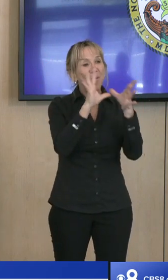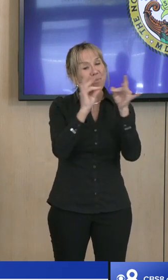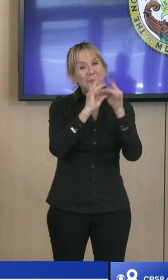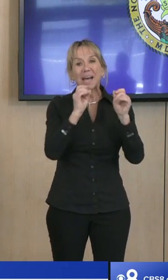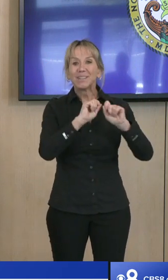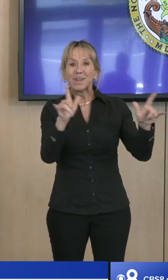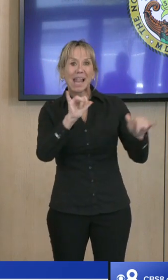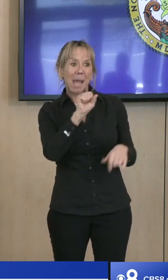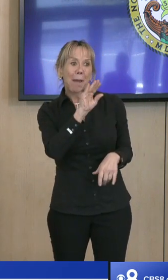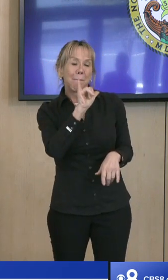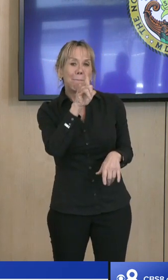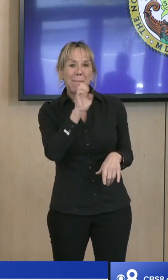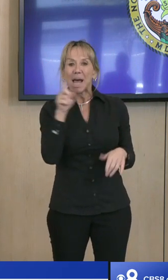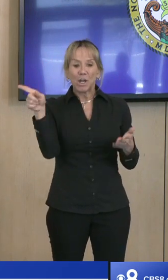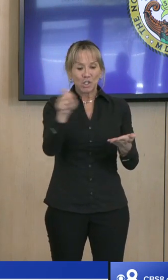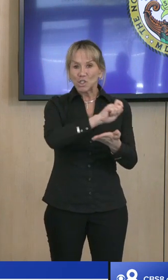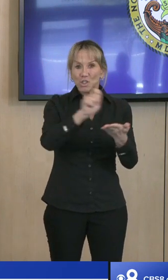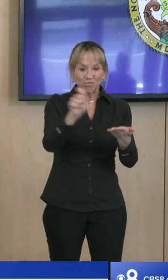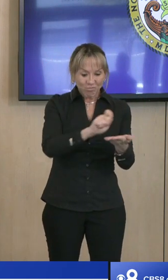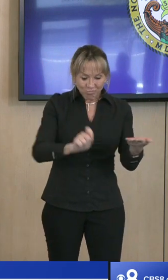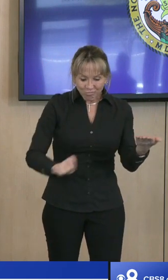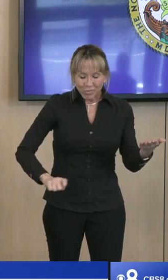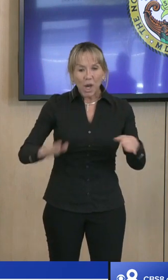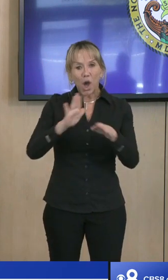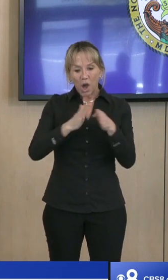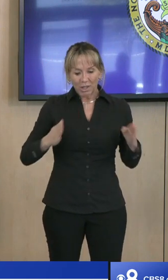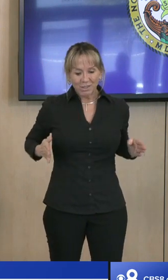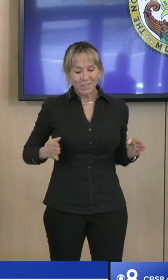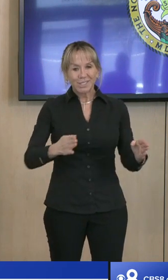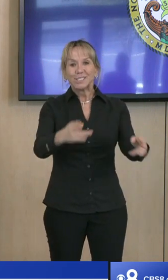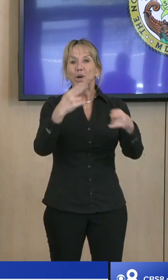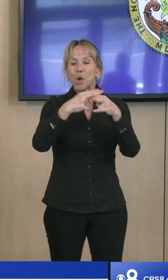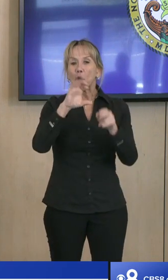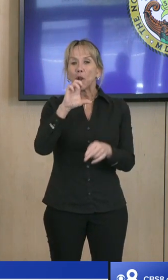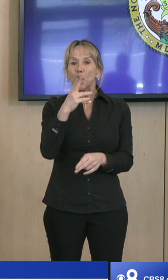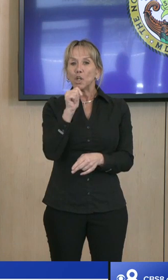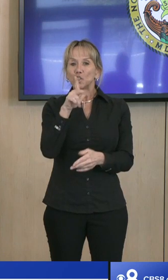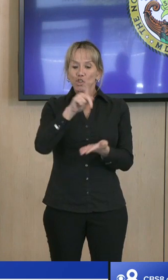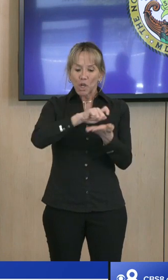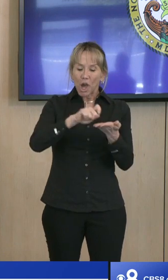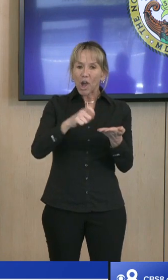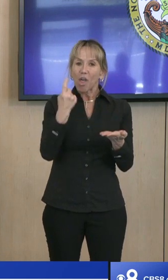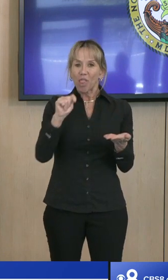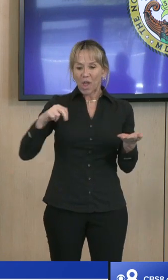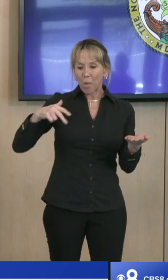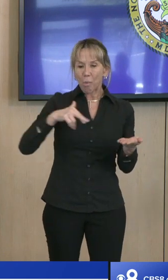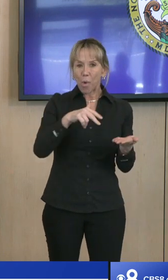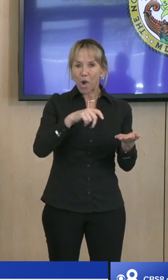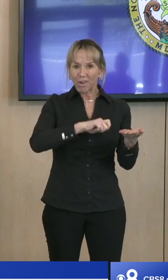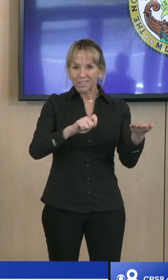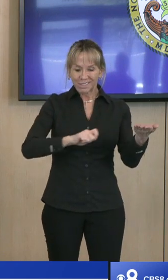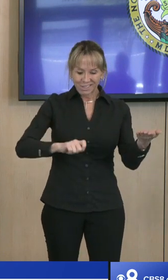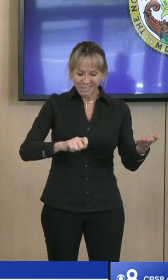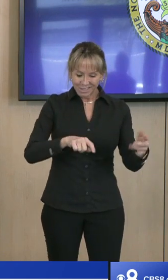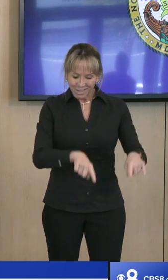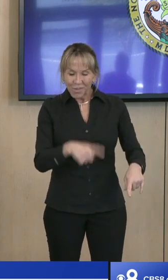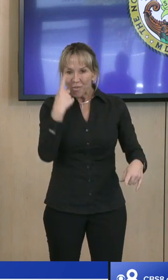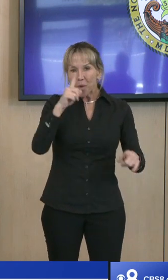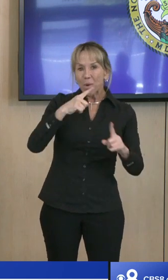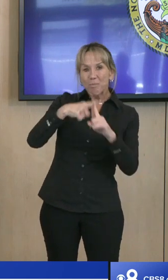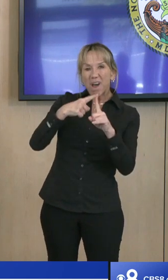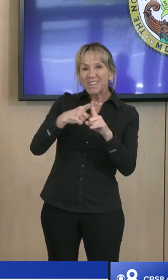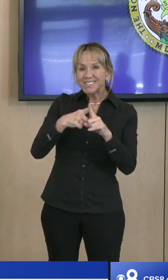like smile on her driveway as part of a Chalk the Walk campaign to spread positivity. And today I